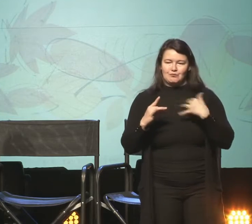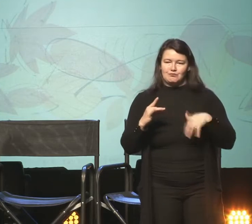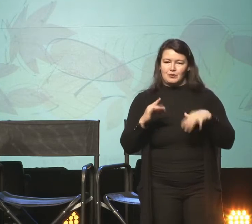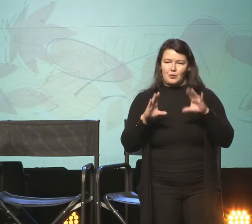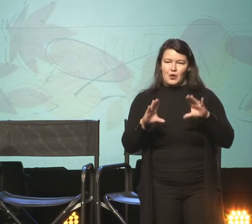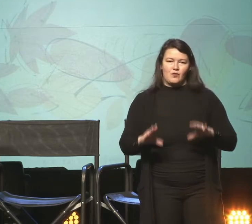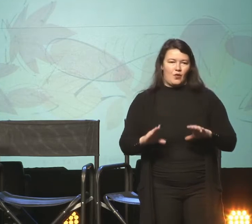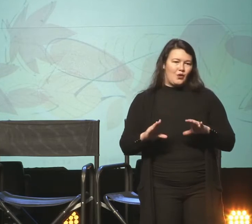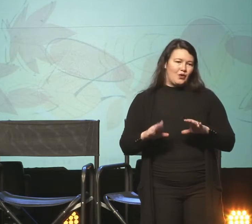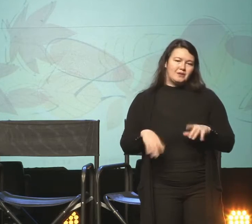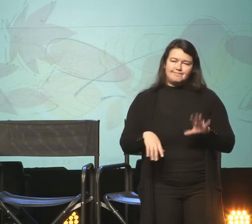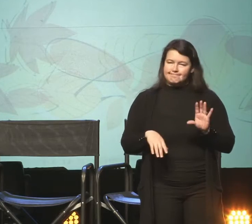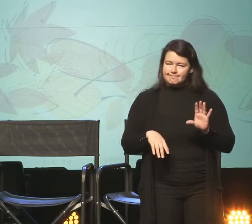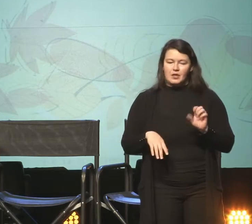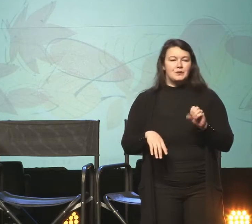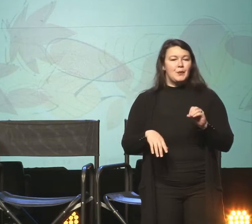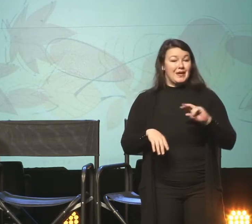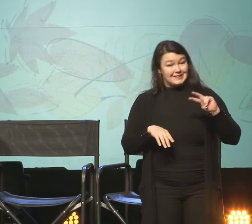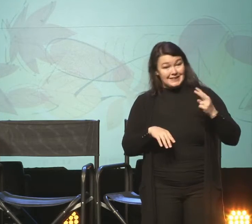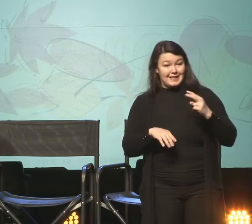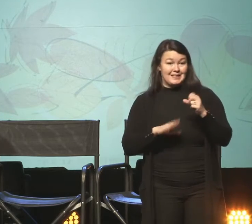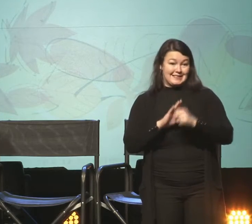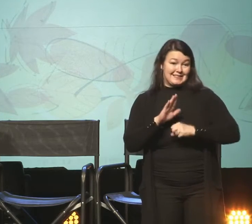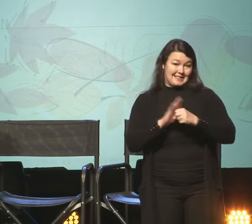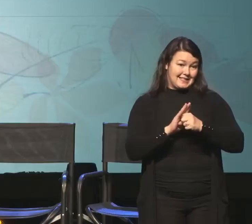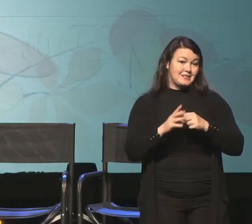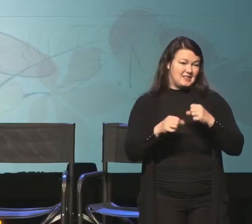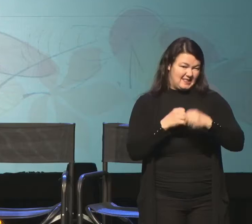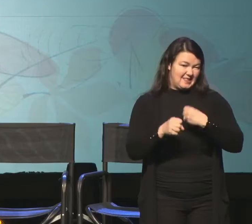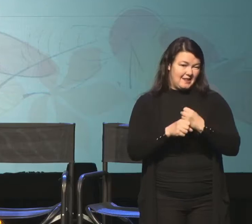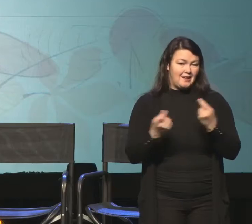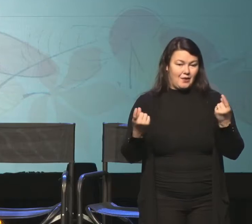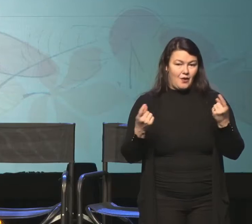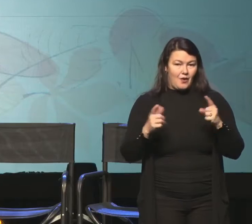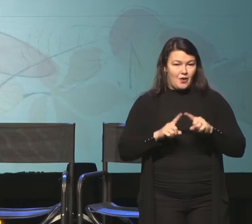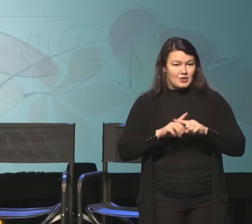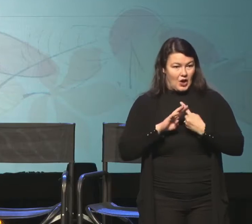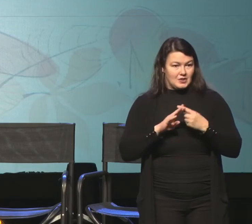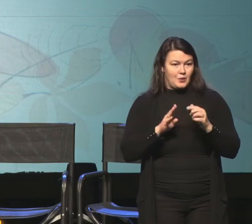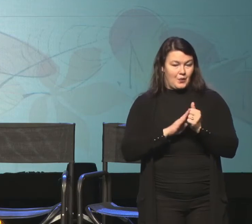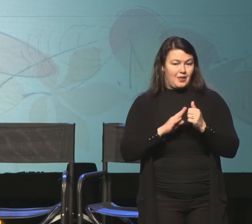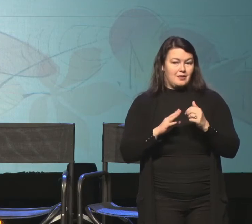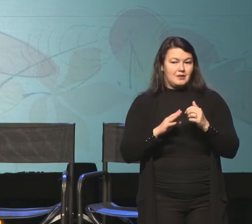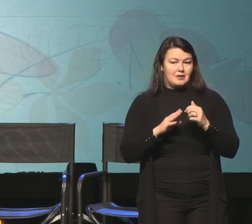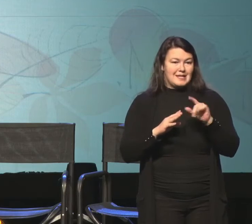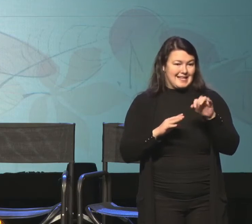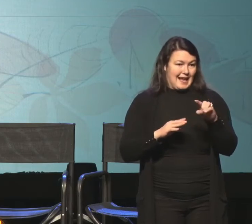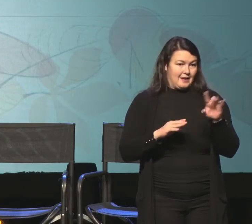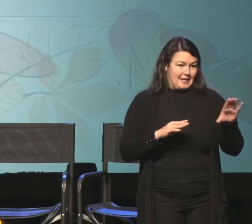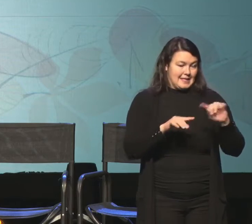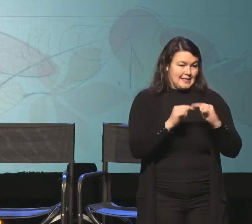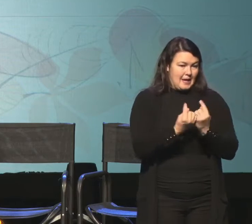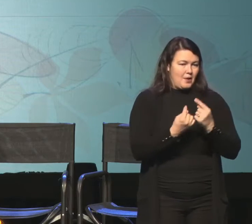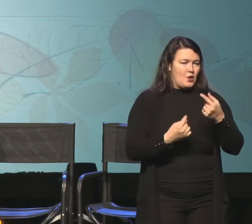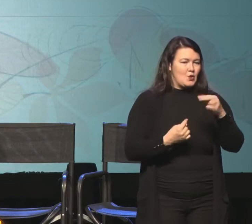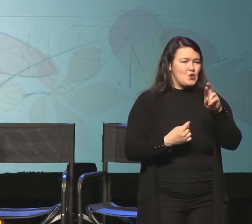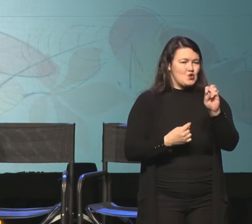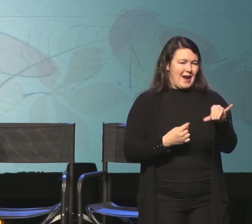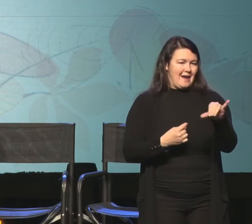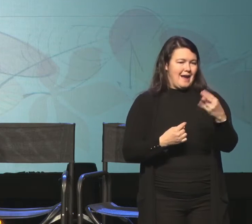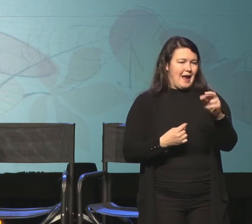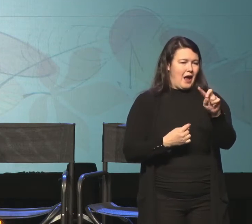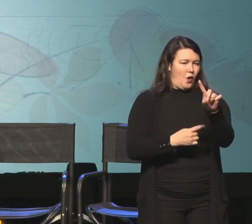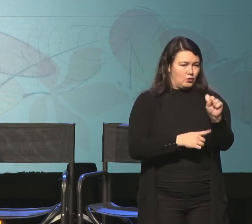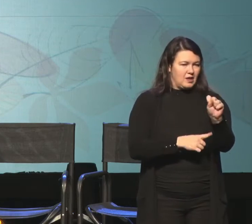just fantastic. Well, the second season opens up with Ted's team, the Greyhounds. They have been relegated to a